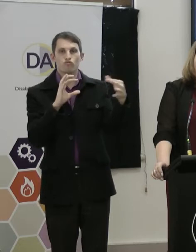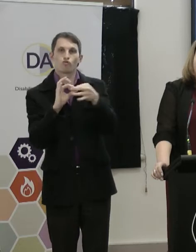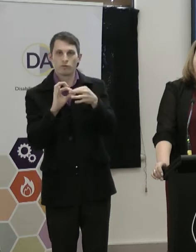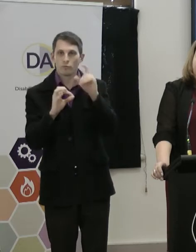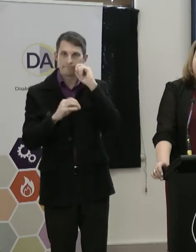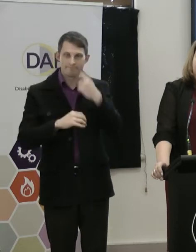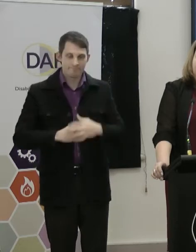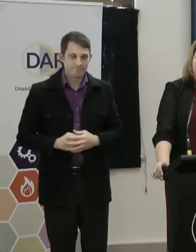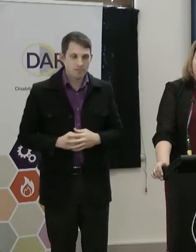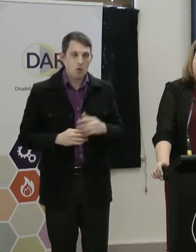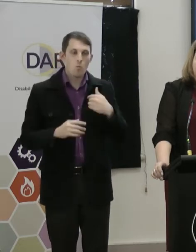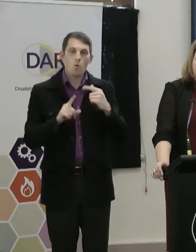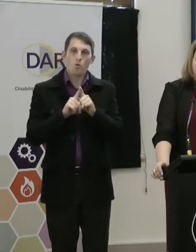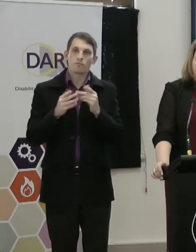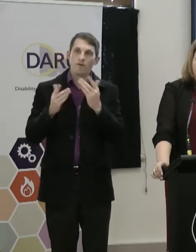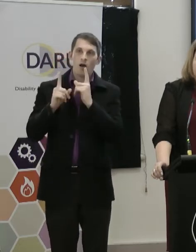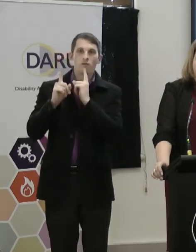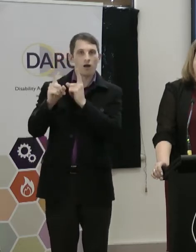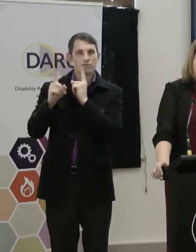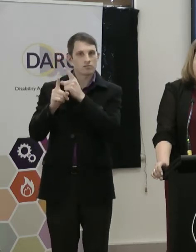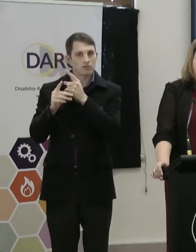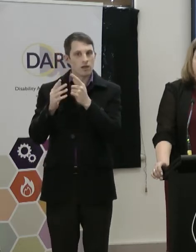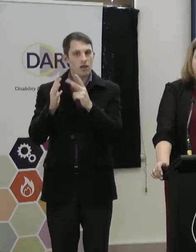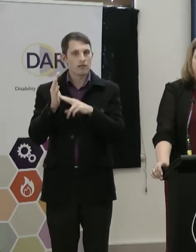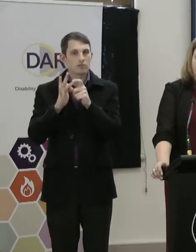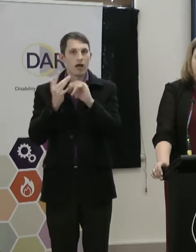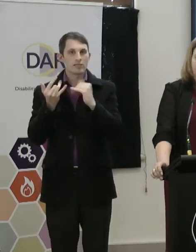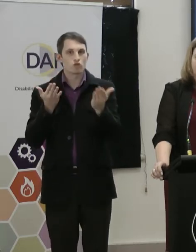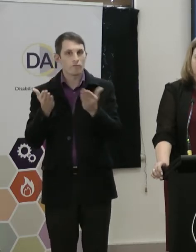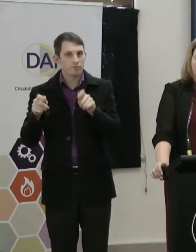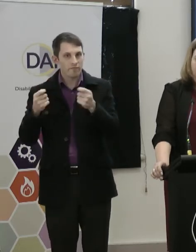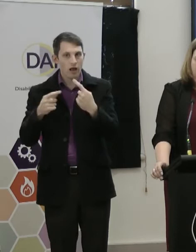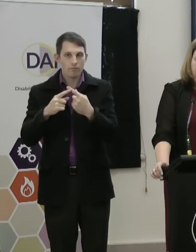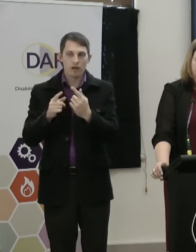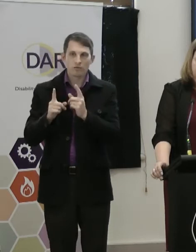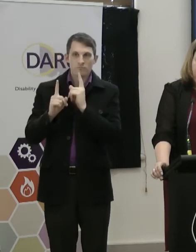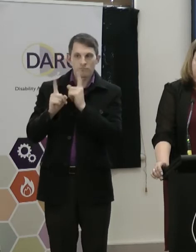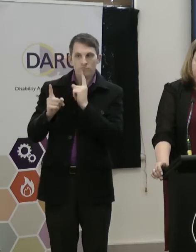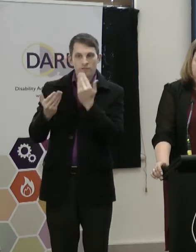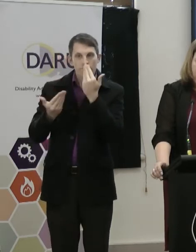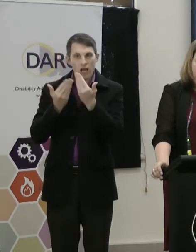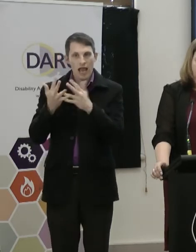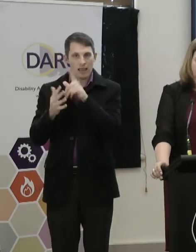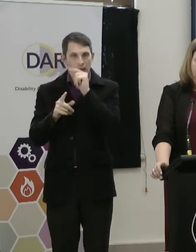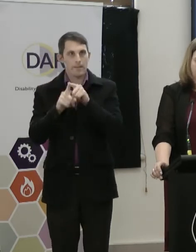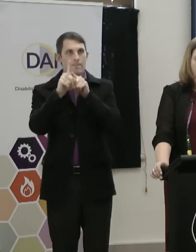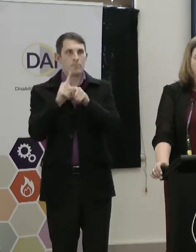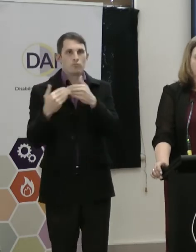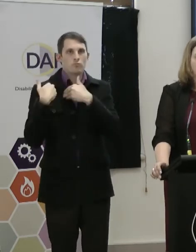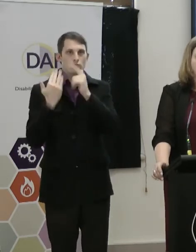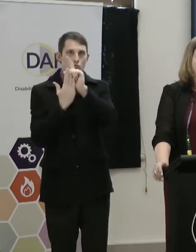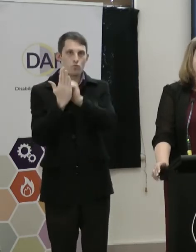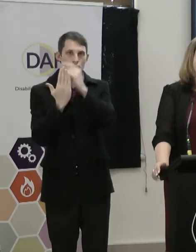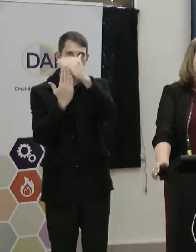We provide guidance to NDIS service providers and practice information on how they can comply with their responsibilities, including how to